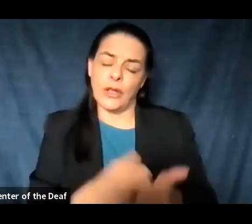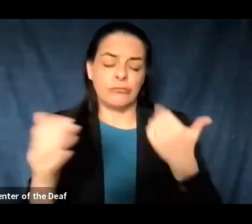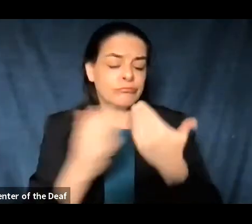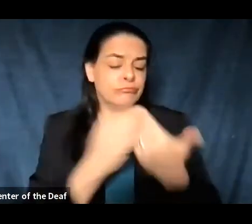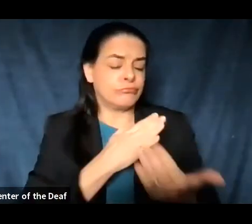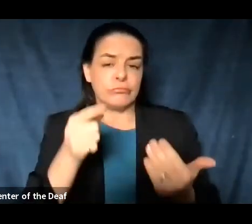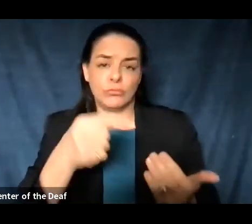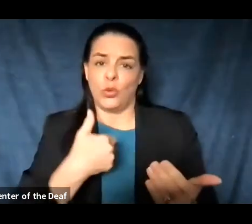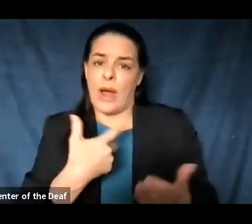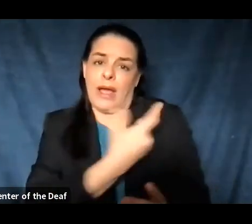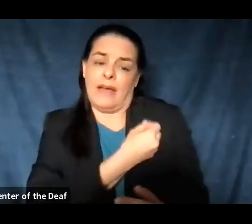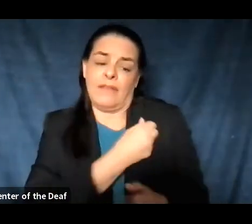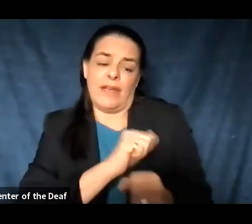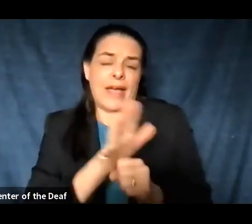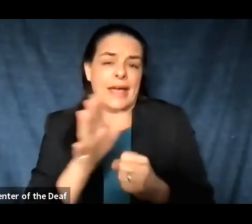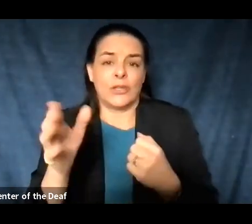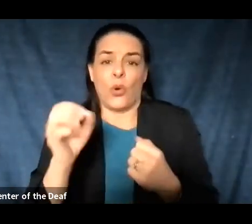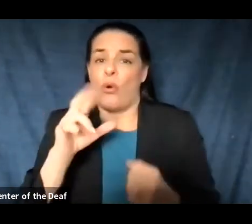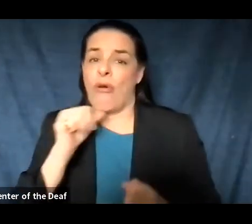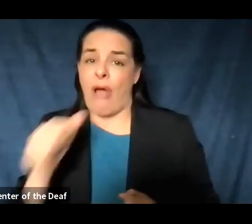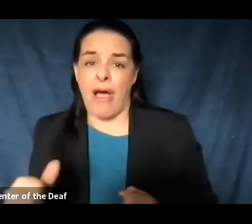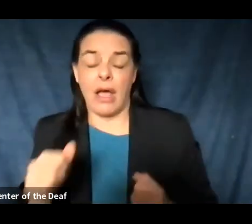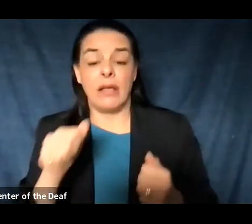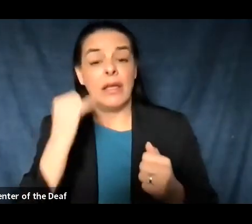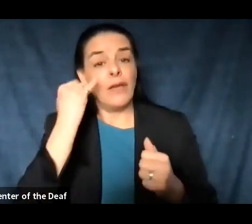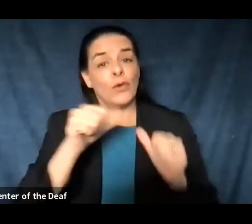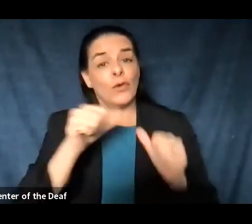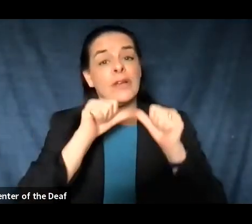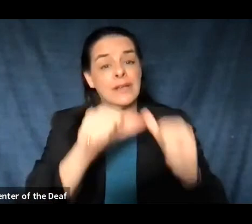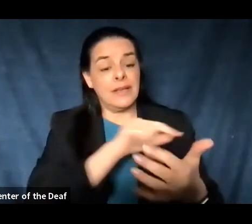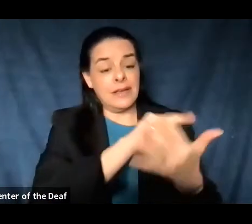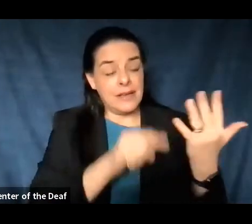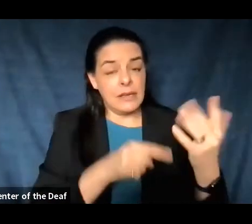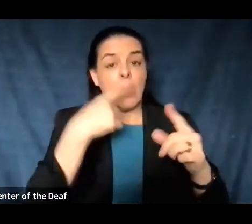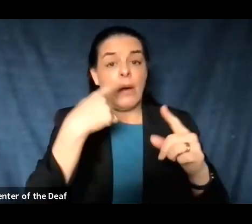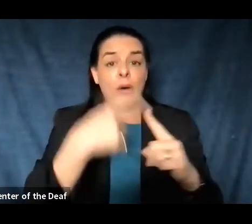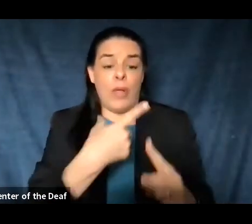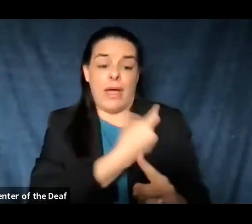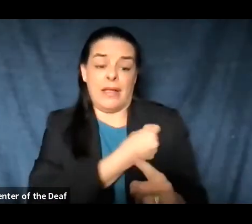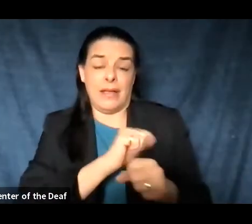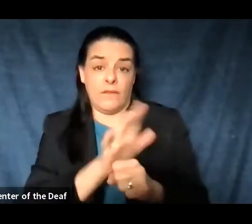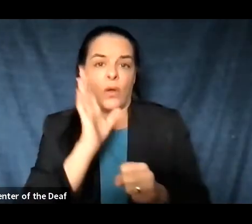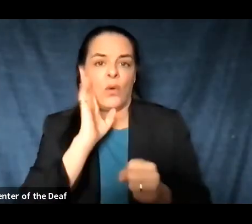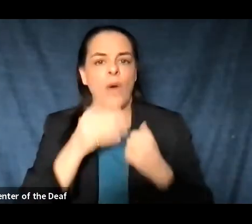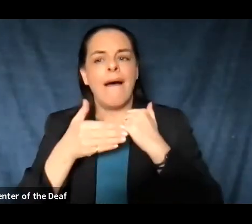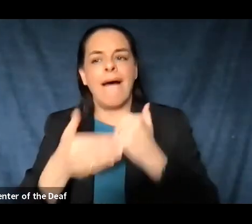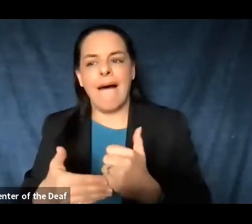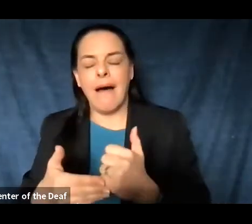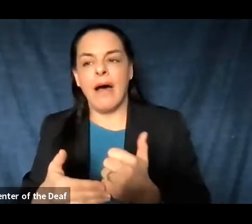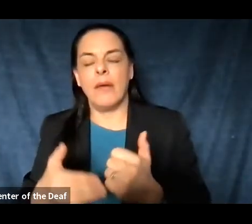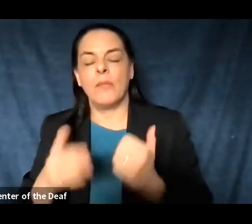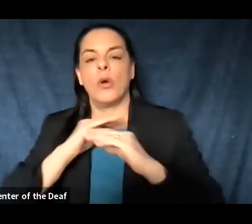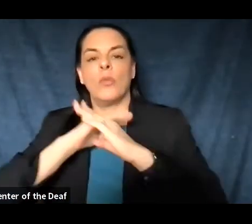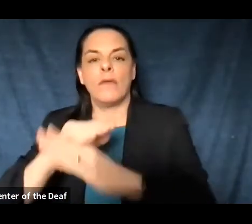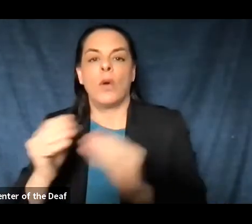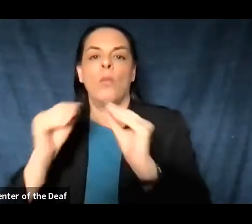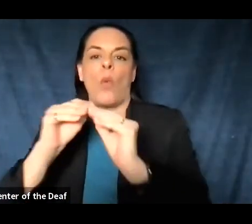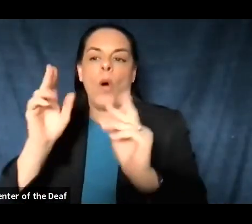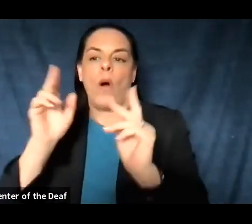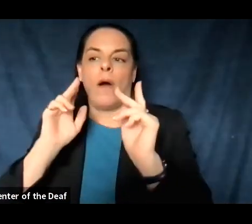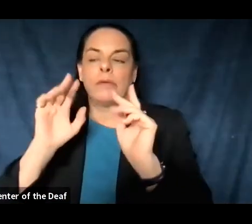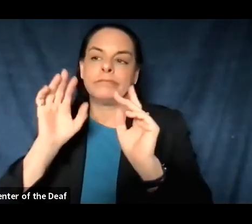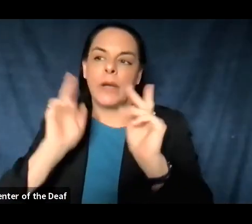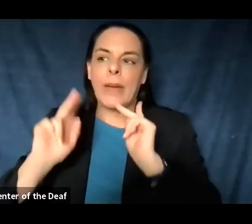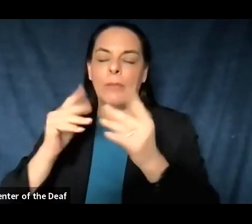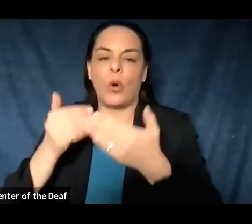vaccinated. These actions, coupled with increasing vaccination efforts, will help prevent more families from losing loved ones. And